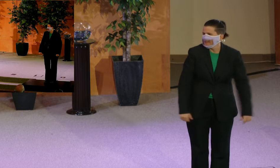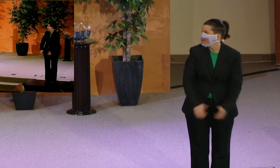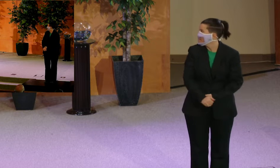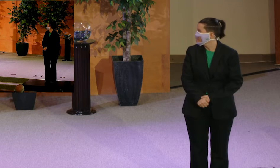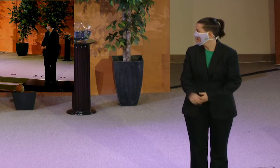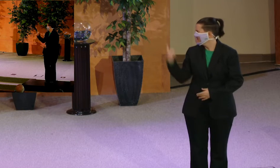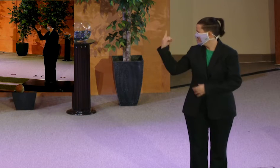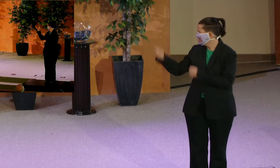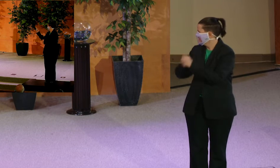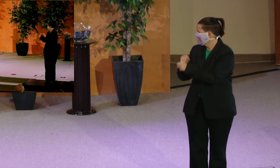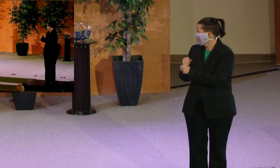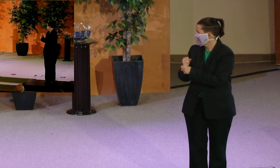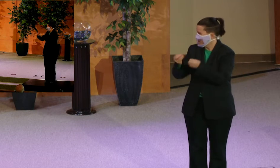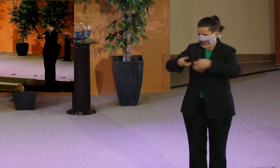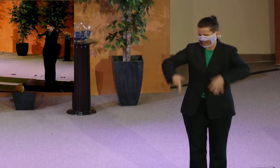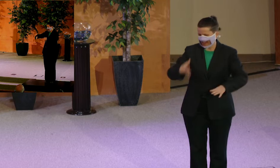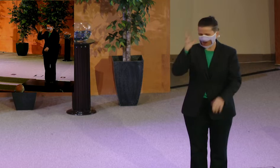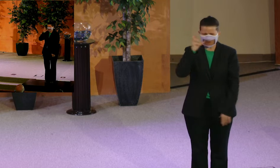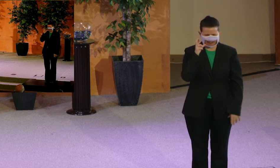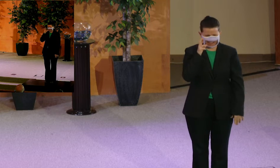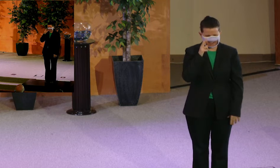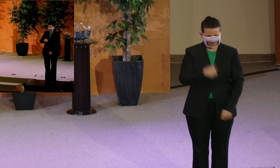A year without Becca. Whoa.